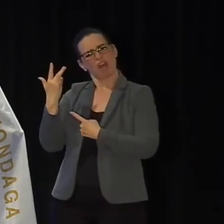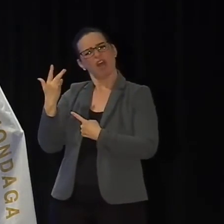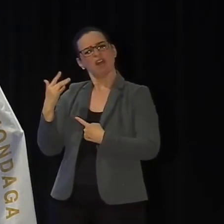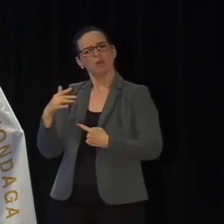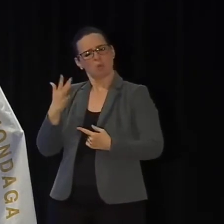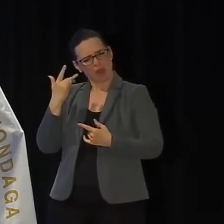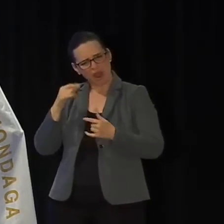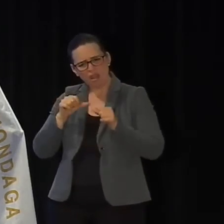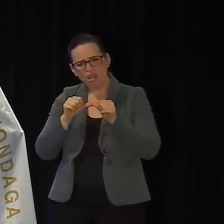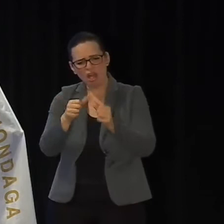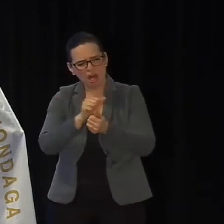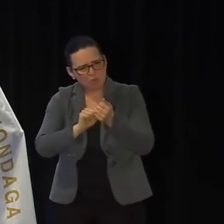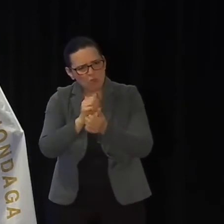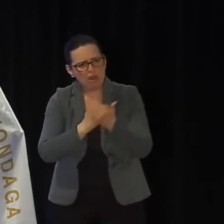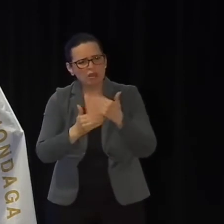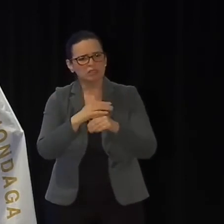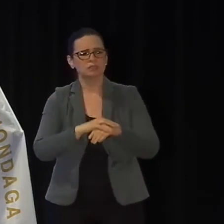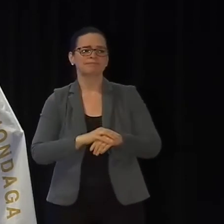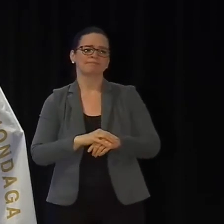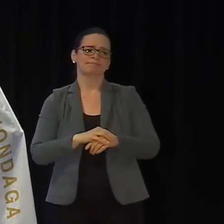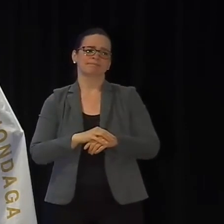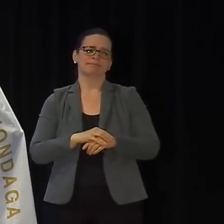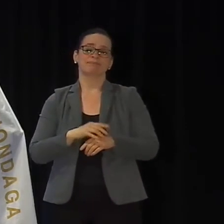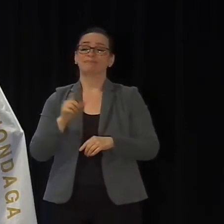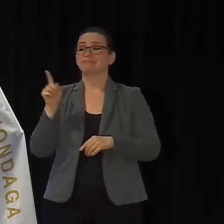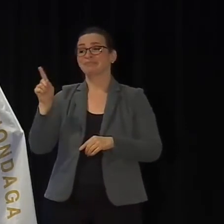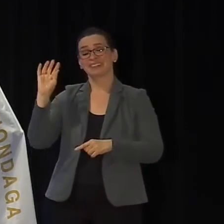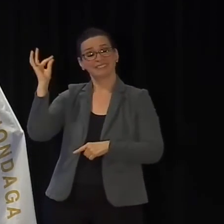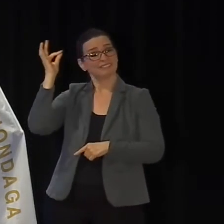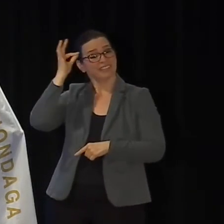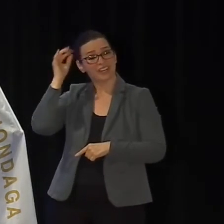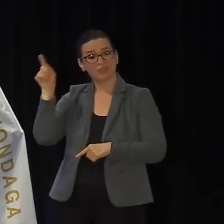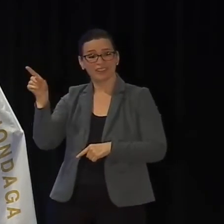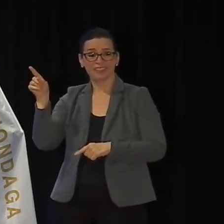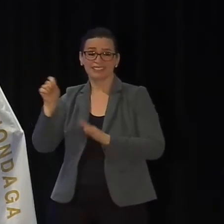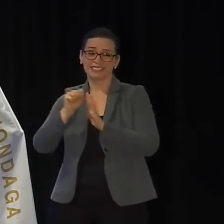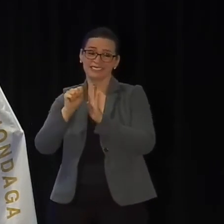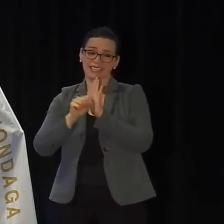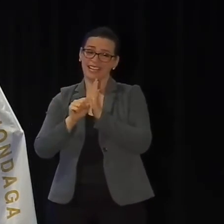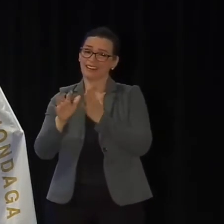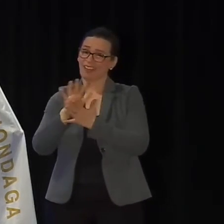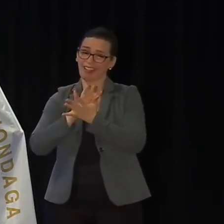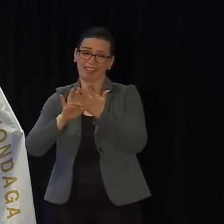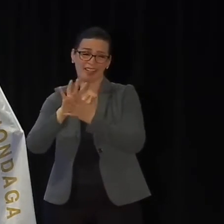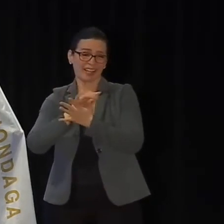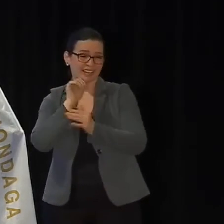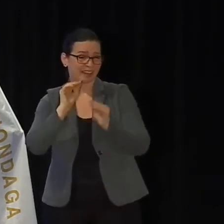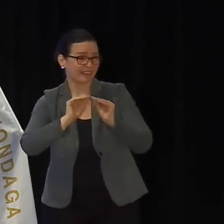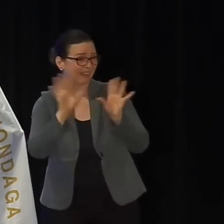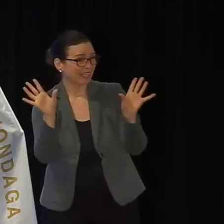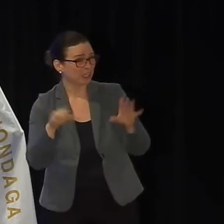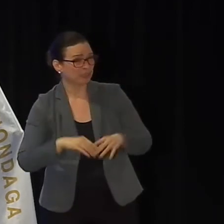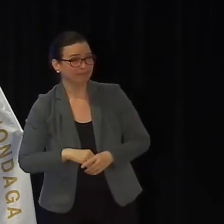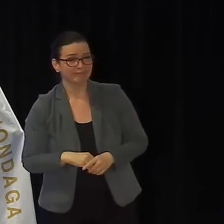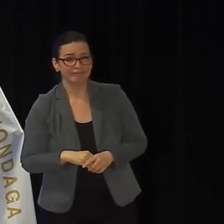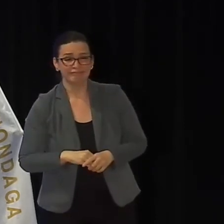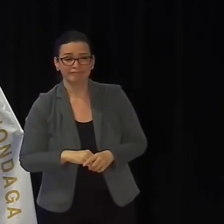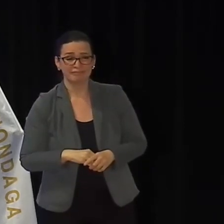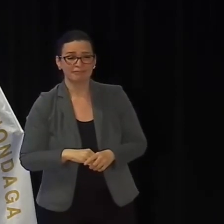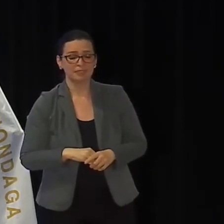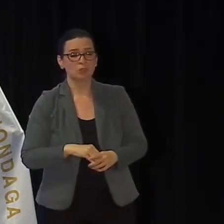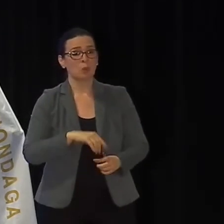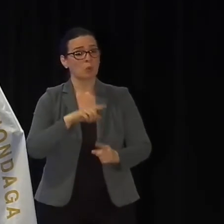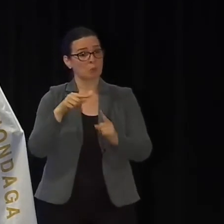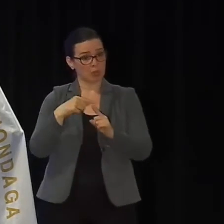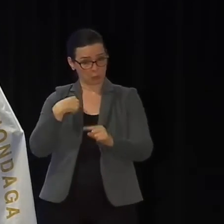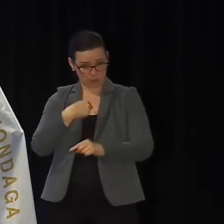stronger. The vaccine's good. It works. Once we get enough people to get the vaccine, we're going to be in a different spot with this